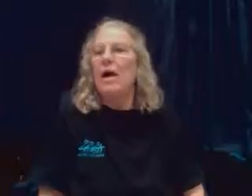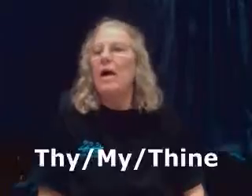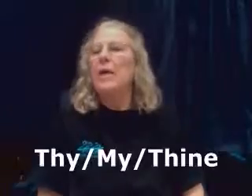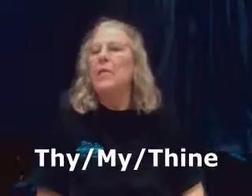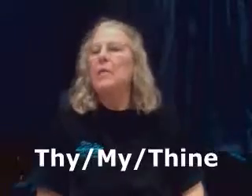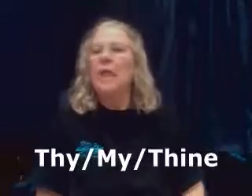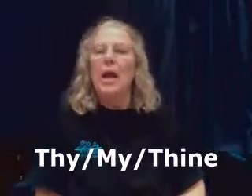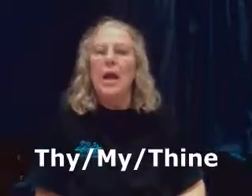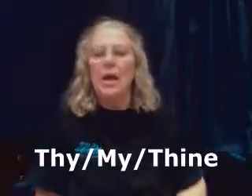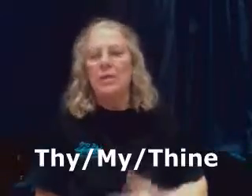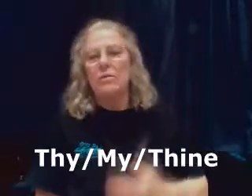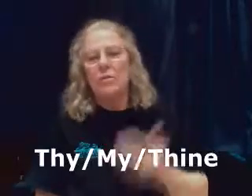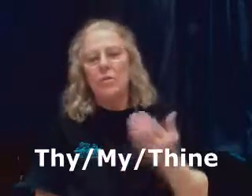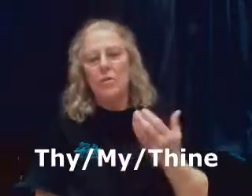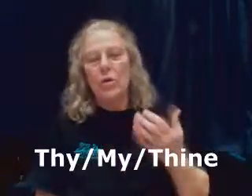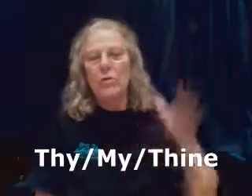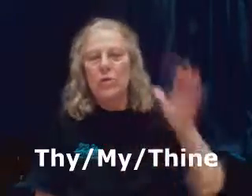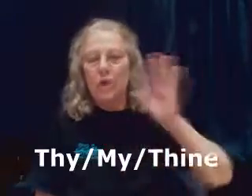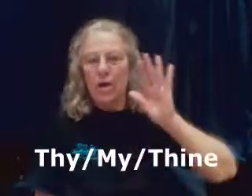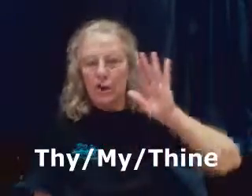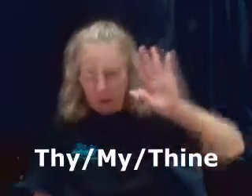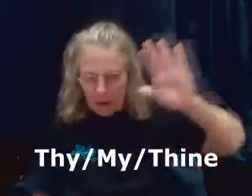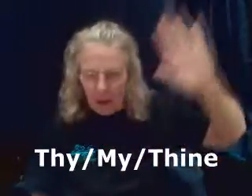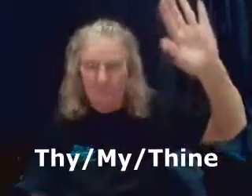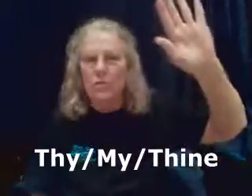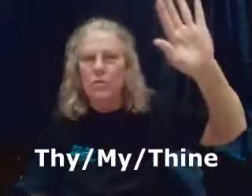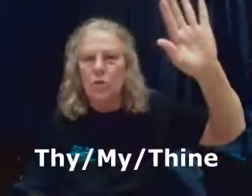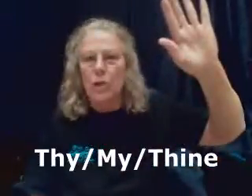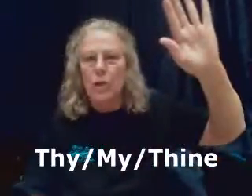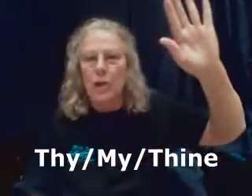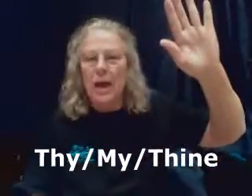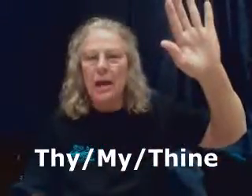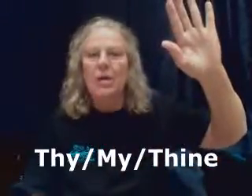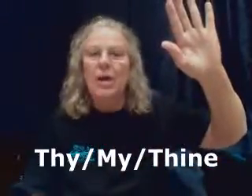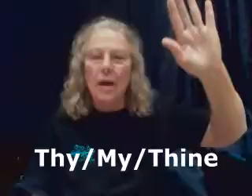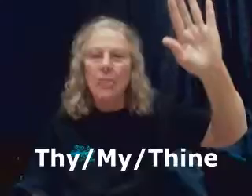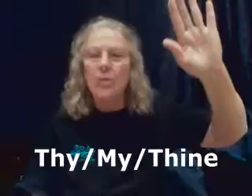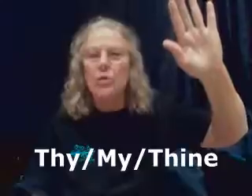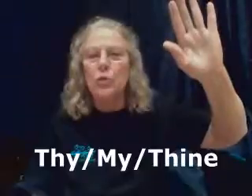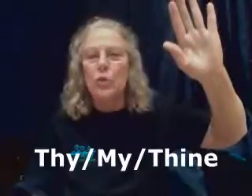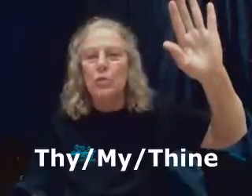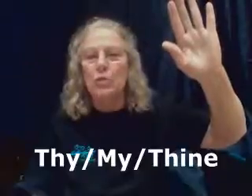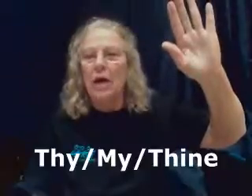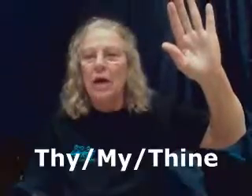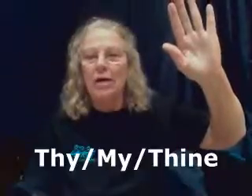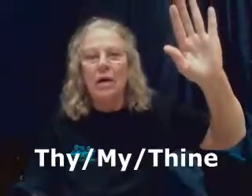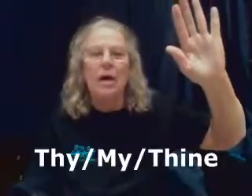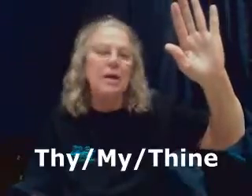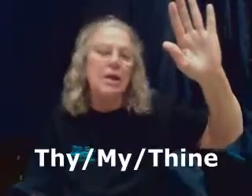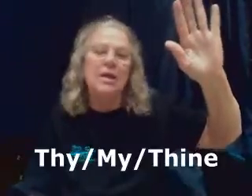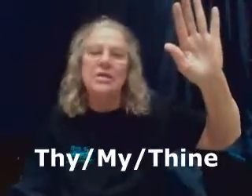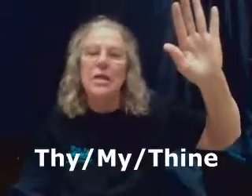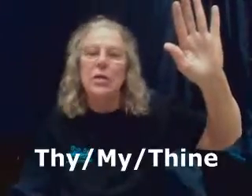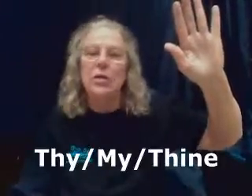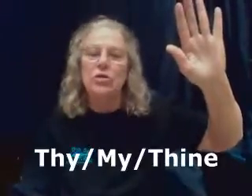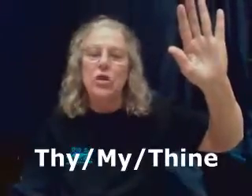Thy, and we're going to be talking about God, so it's open hand upward toward God. Anytime you're